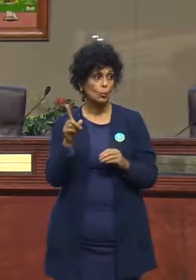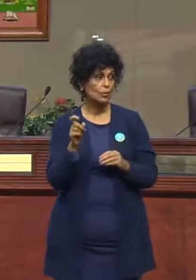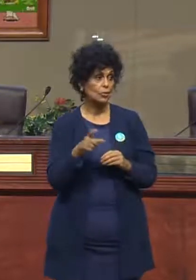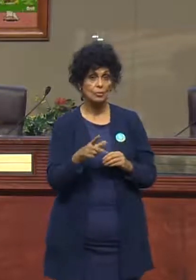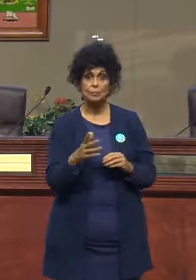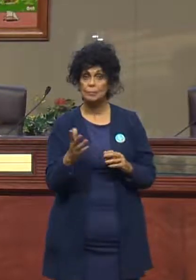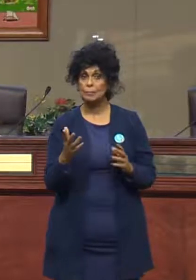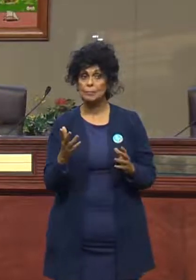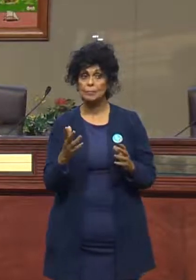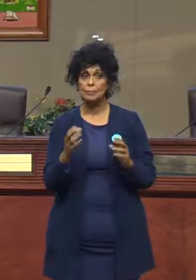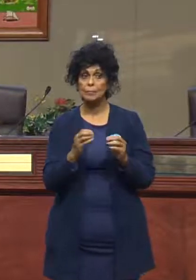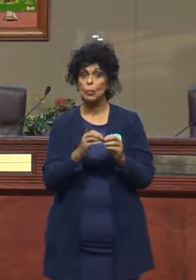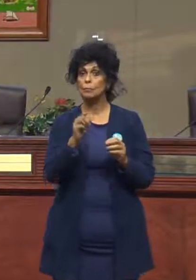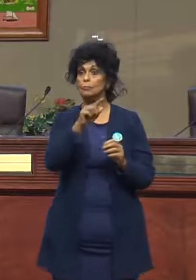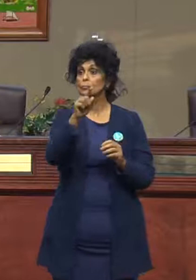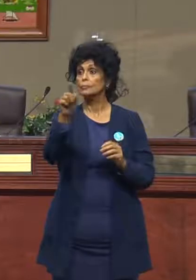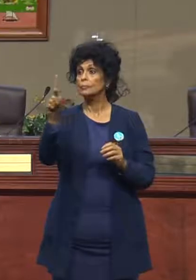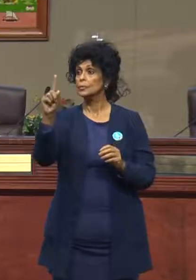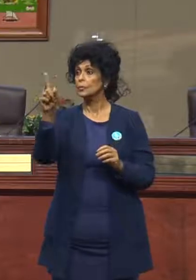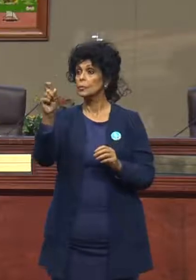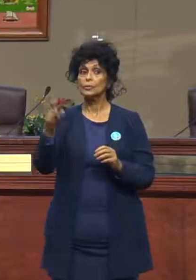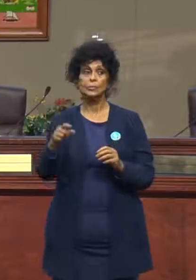Do we have a question in the back?